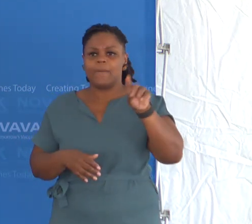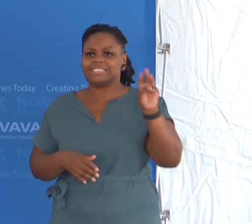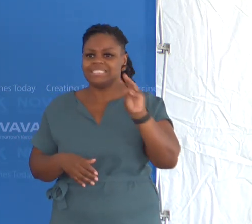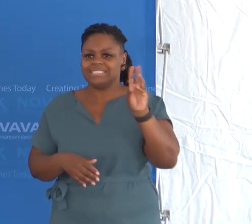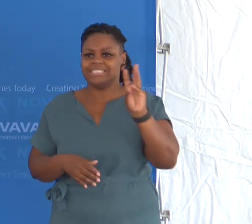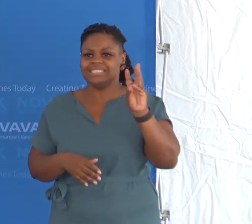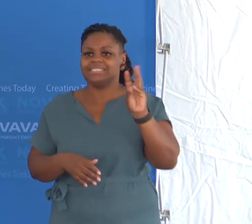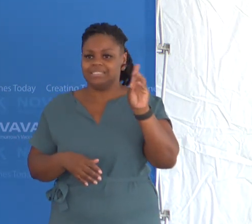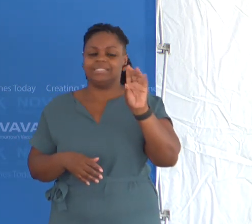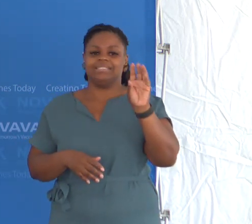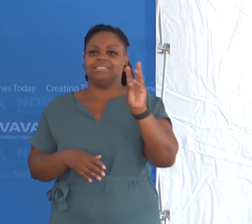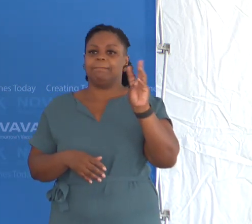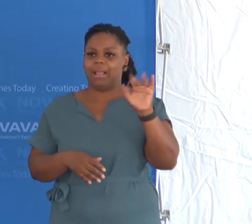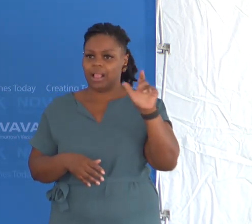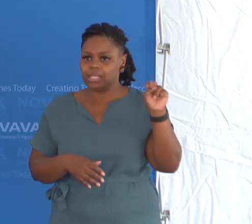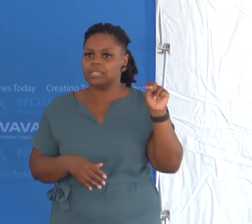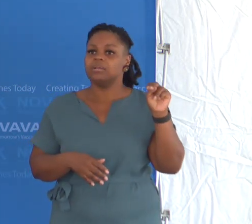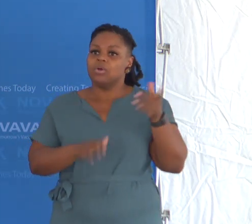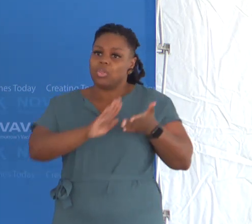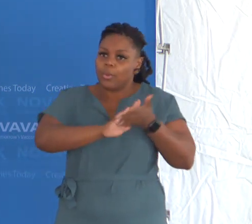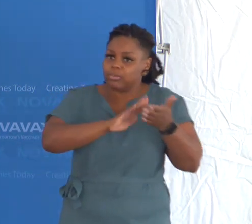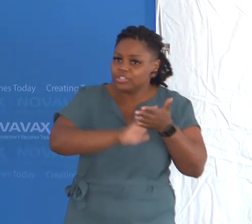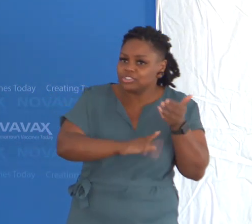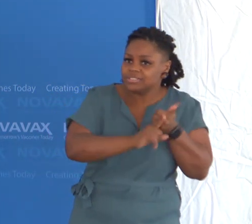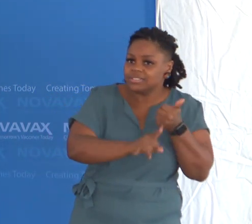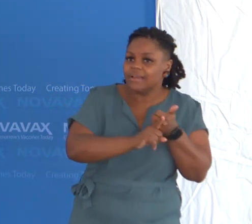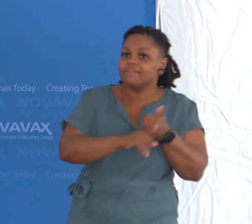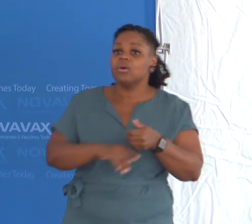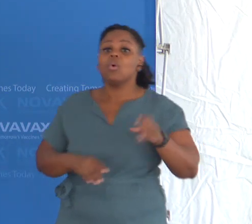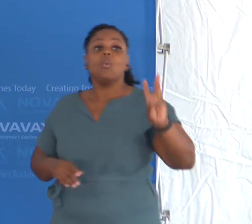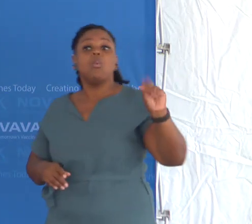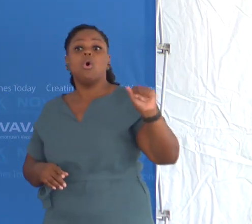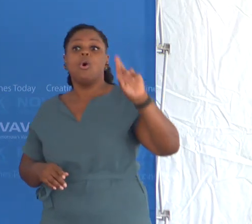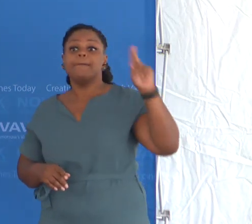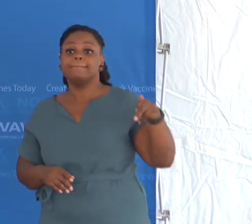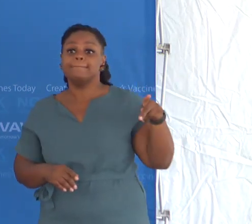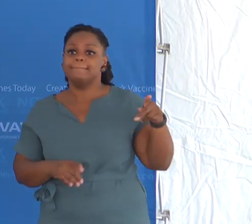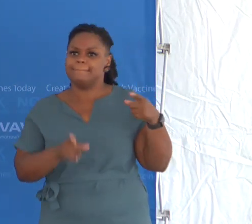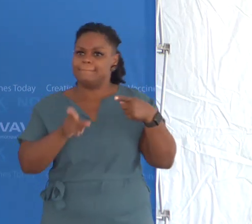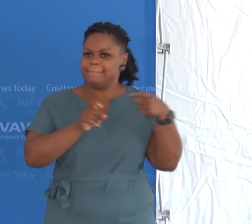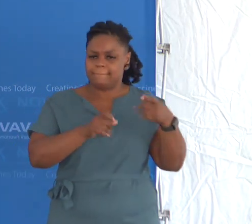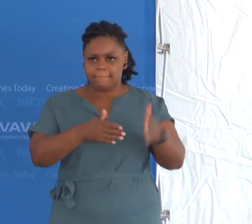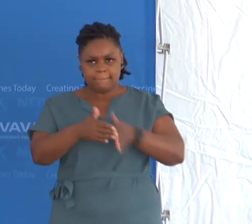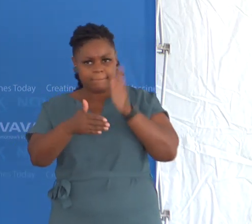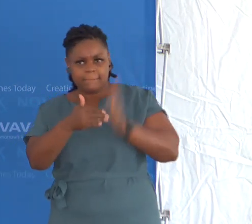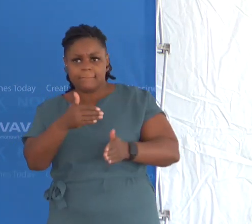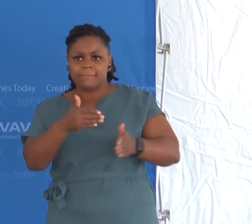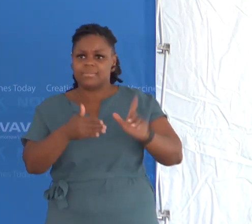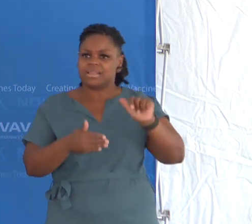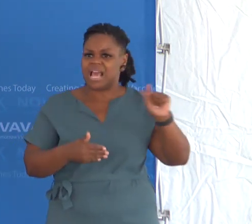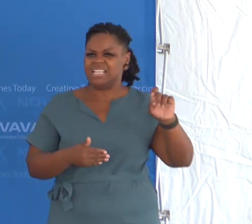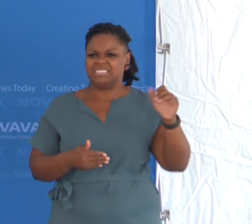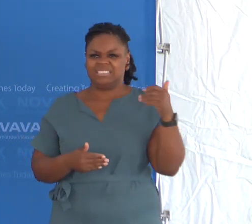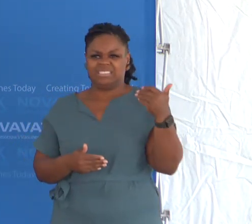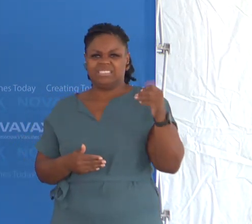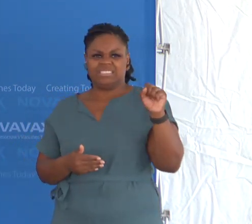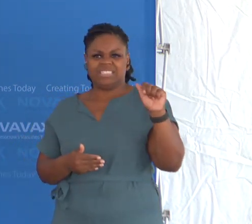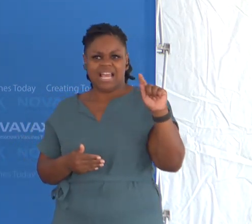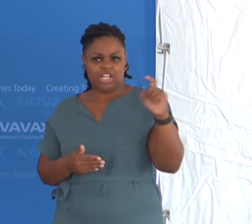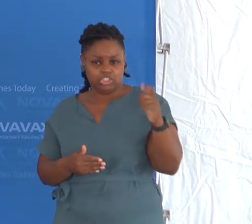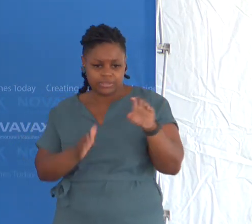Operation Warp Speed to complete late-stage clinical development, to establish large-scale